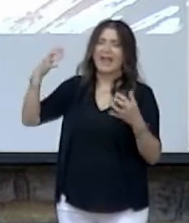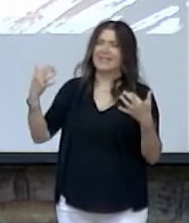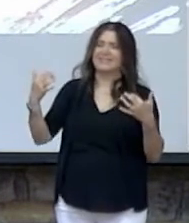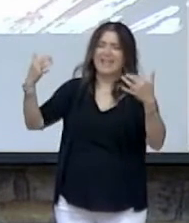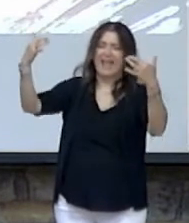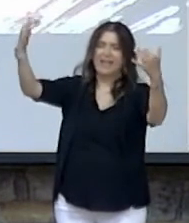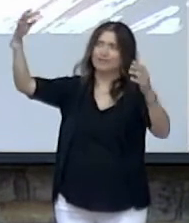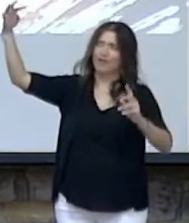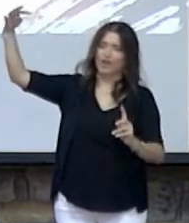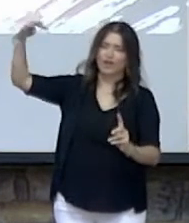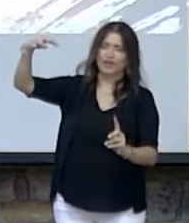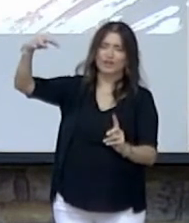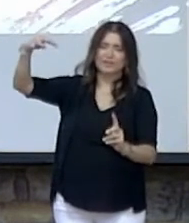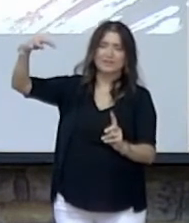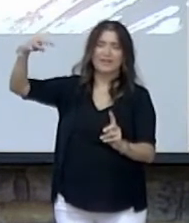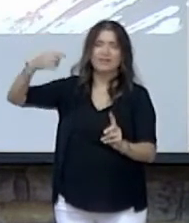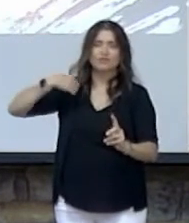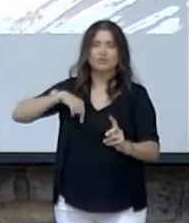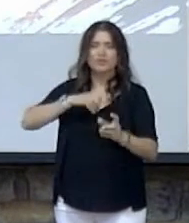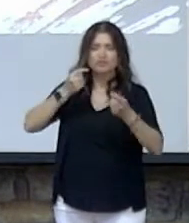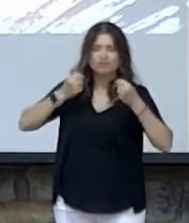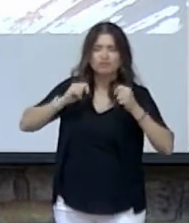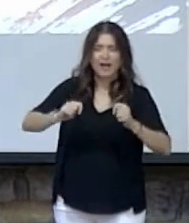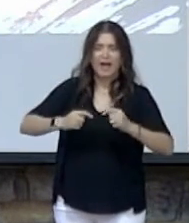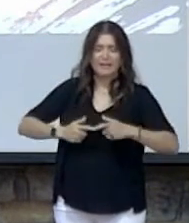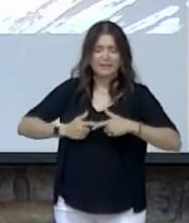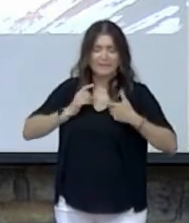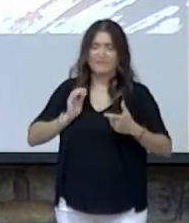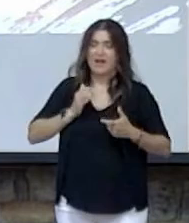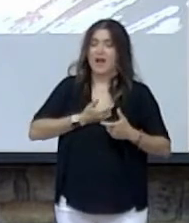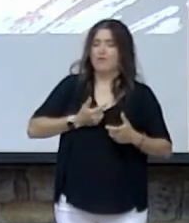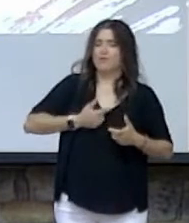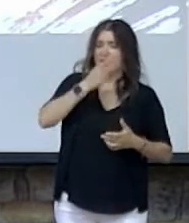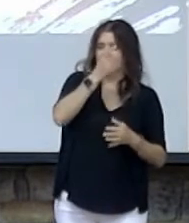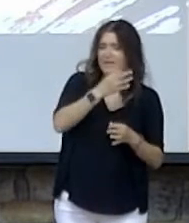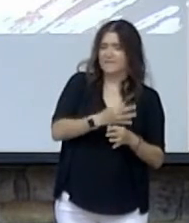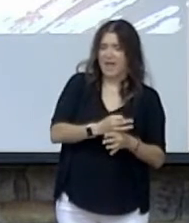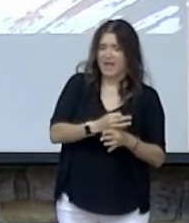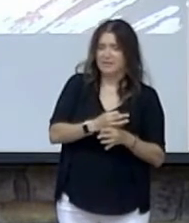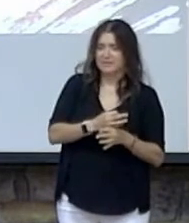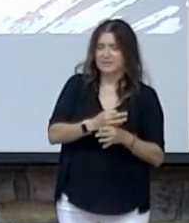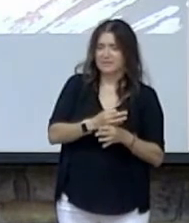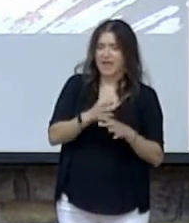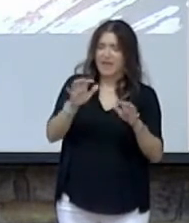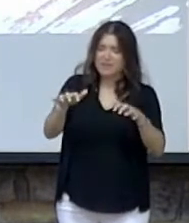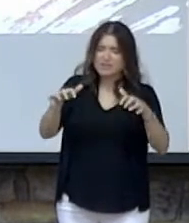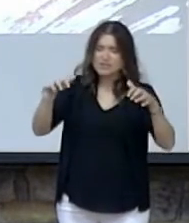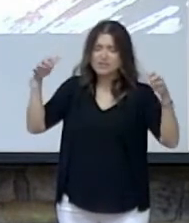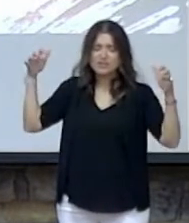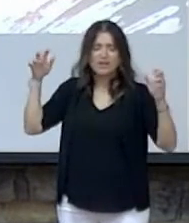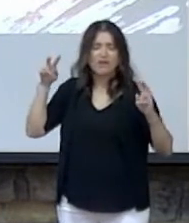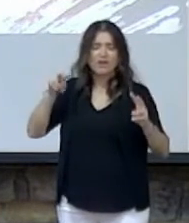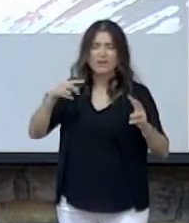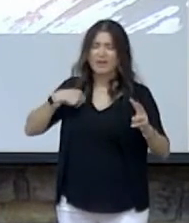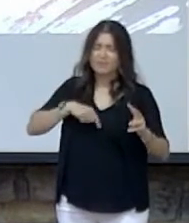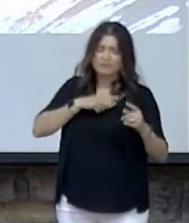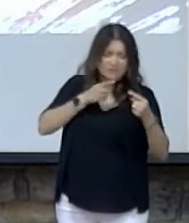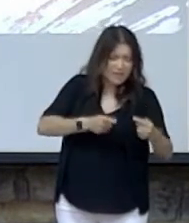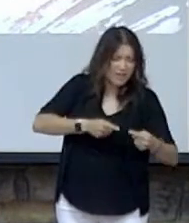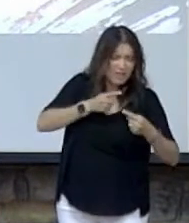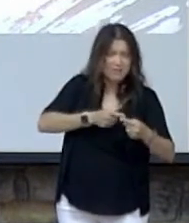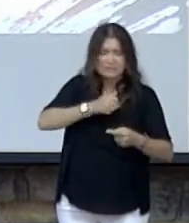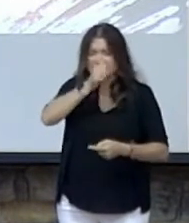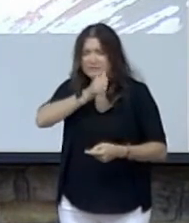they are looking at us as we try to live our life of faith. And as we are maybe struggling and suffering some form